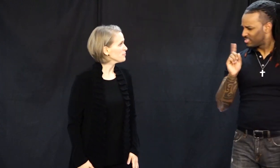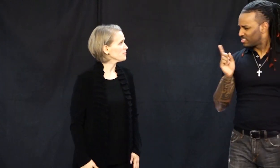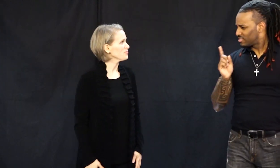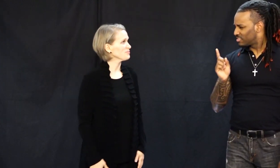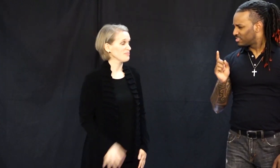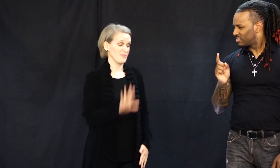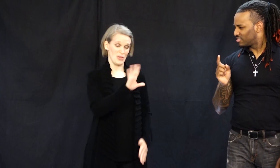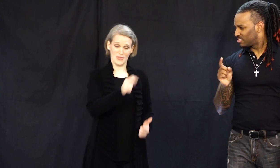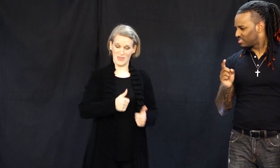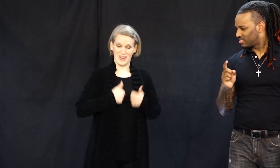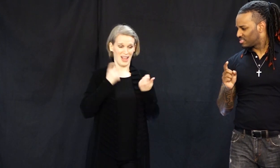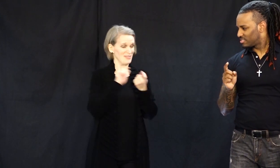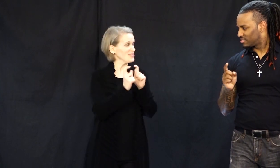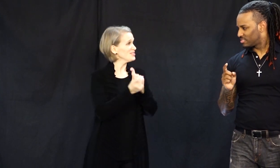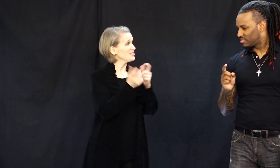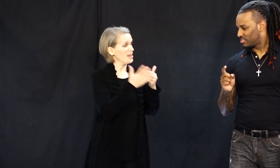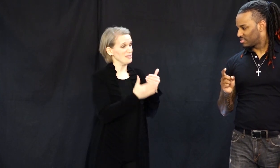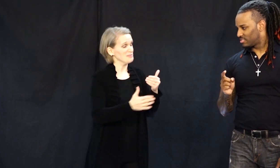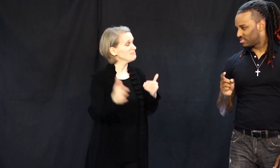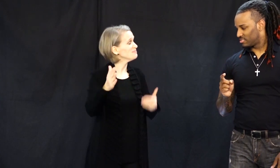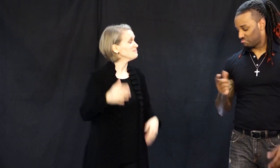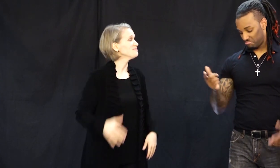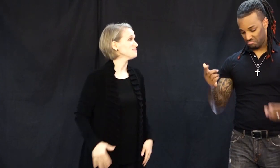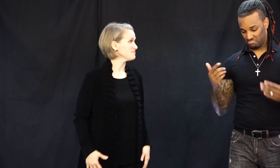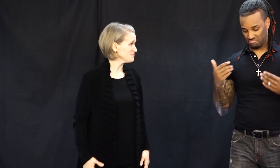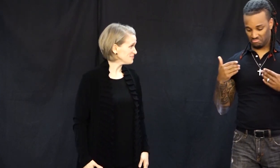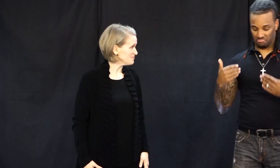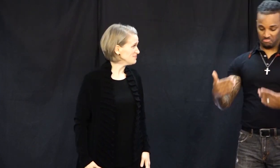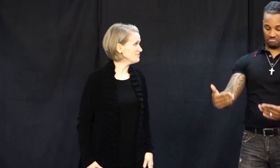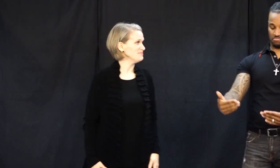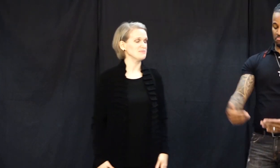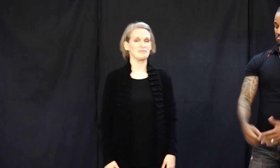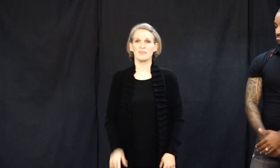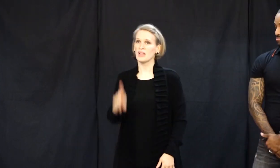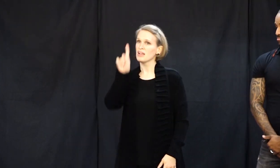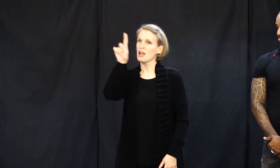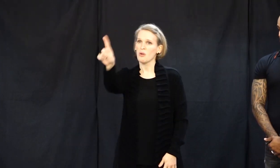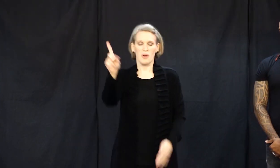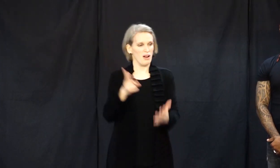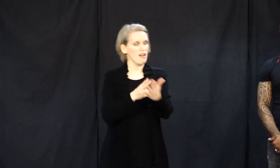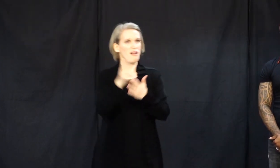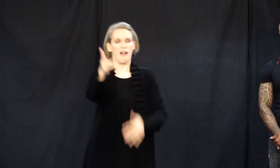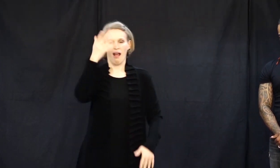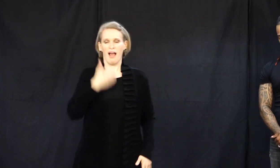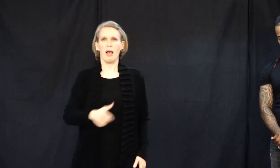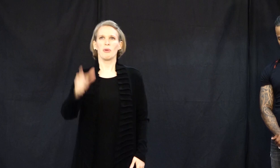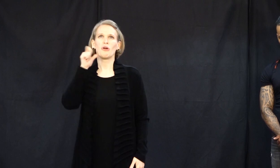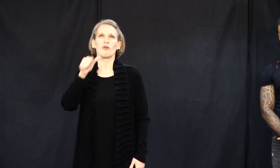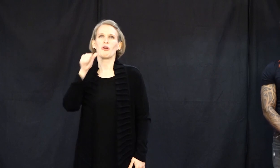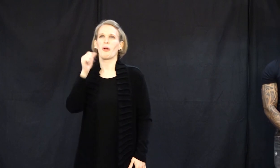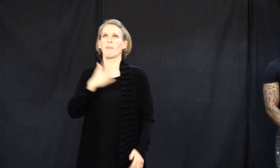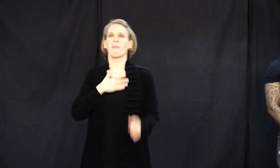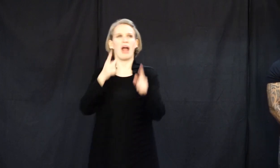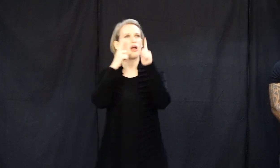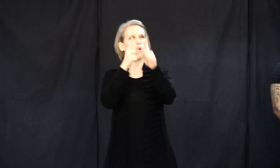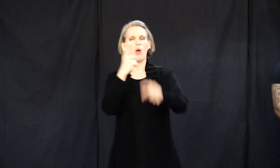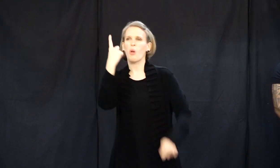I'm about to change your life. Then by all means, lead the way. Number 1. I'm a girl in a world in which my only job is to marry